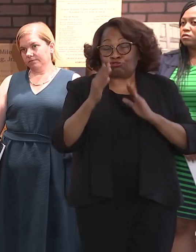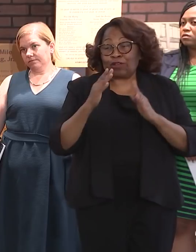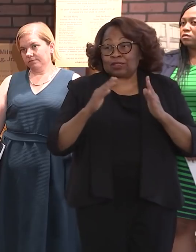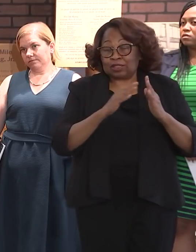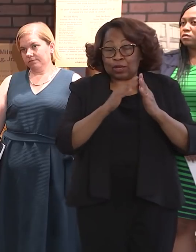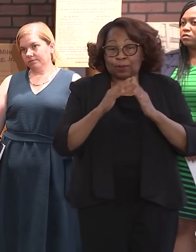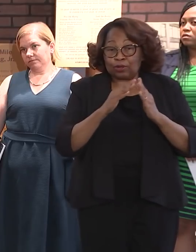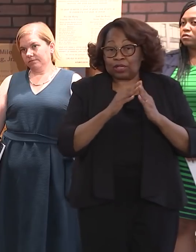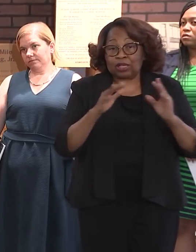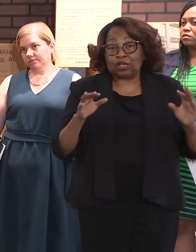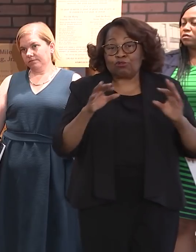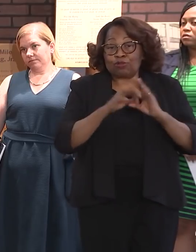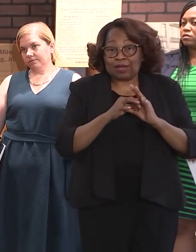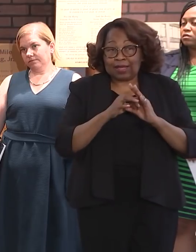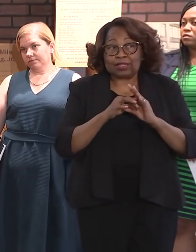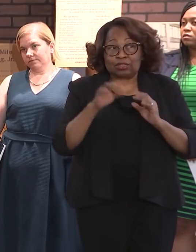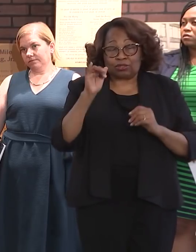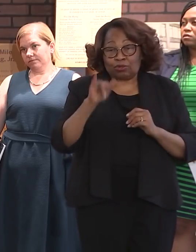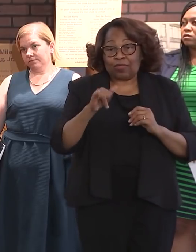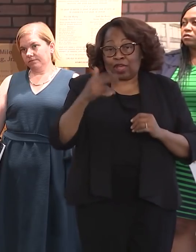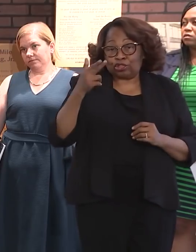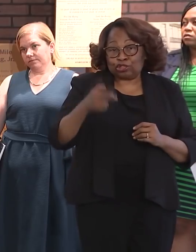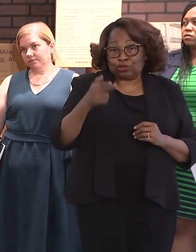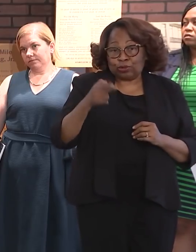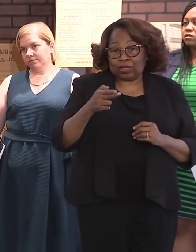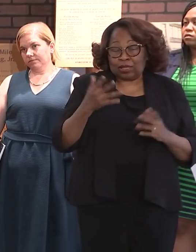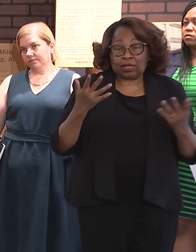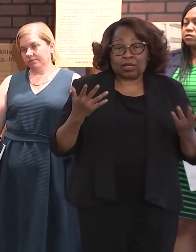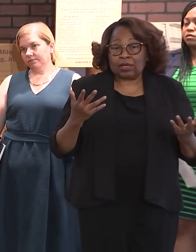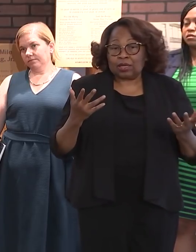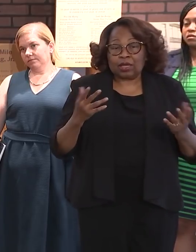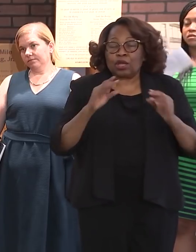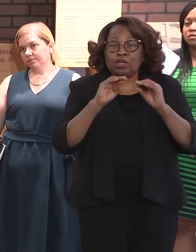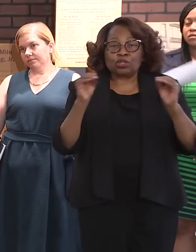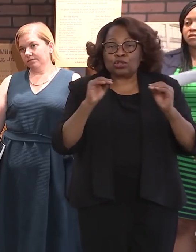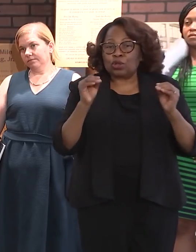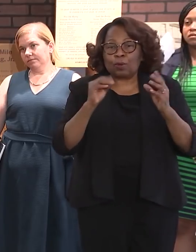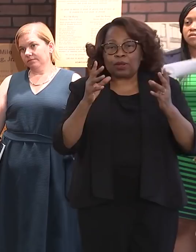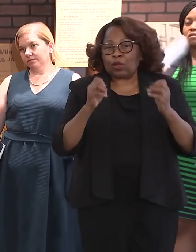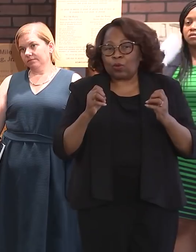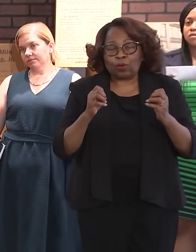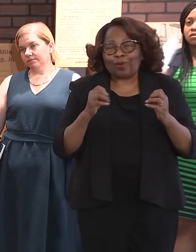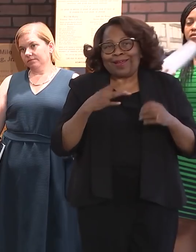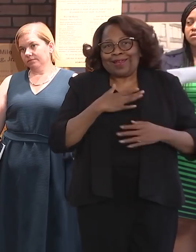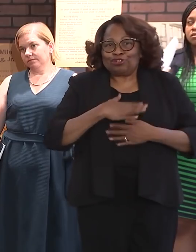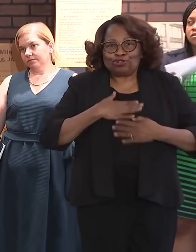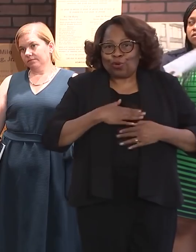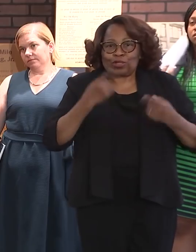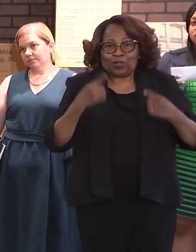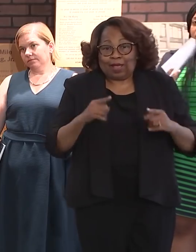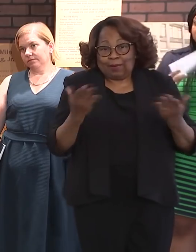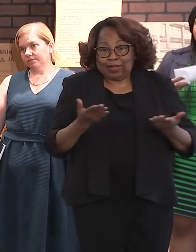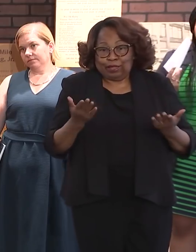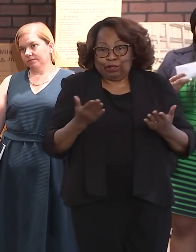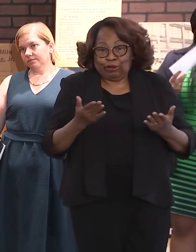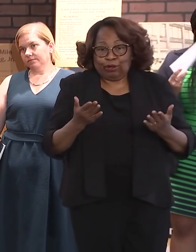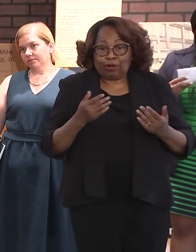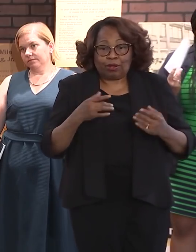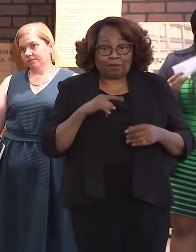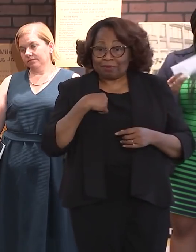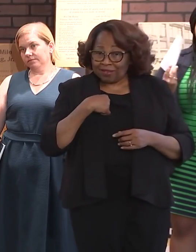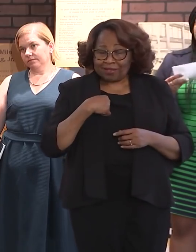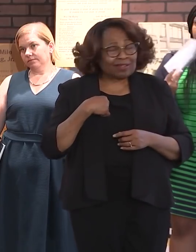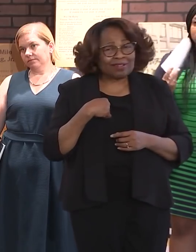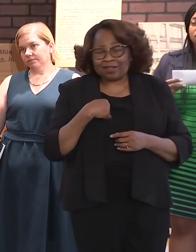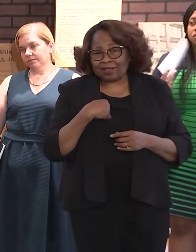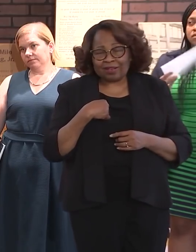community related to that shooting. Look, nobody likes what's happening with gun violence in the city, least of all me.